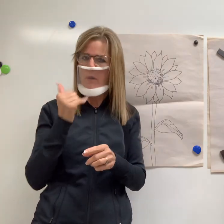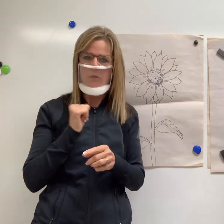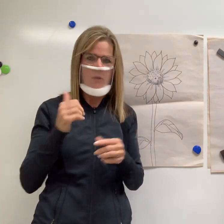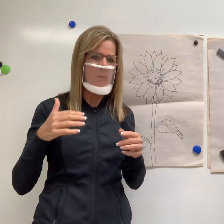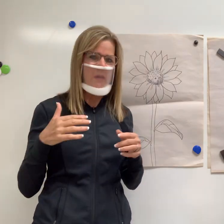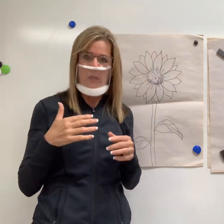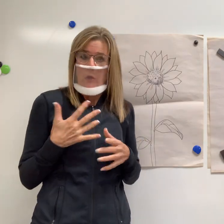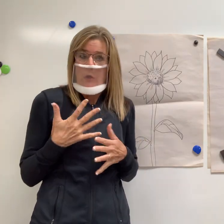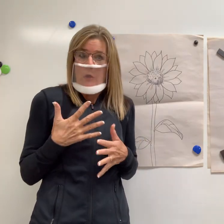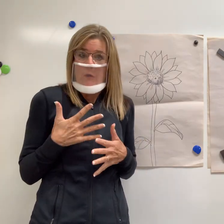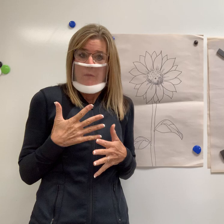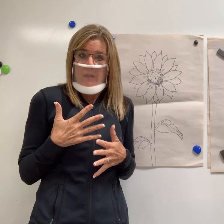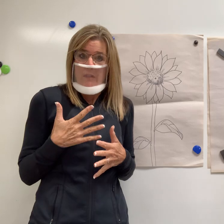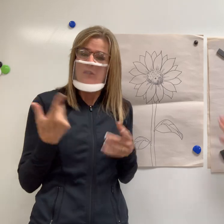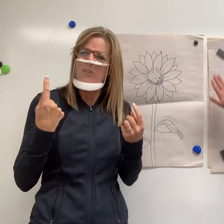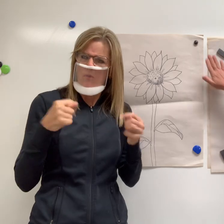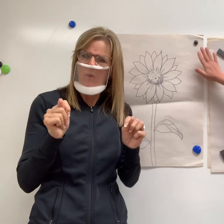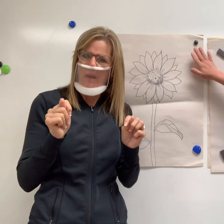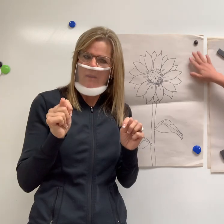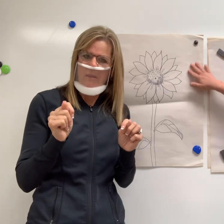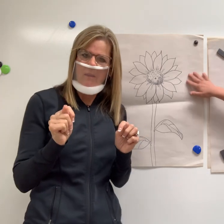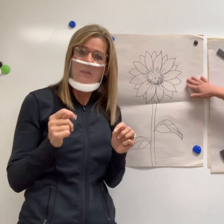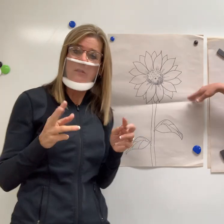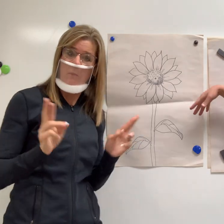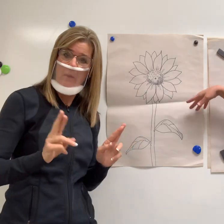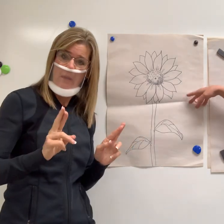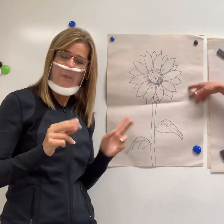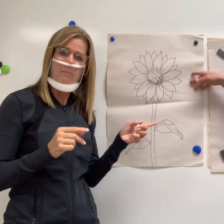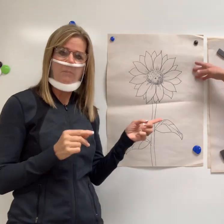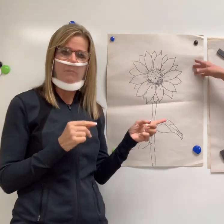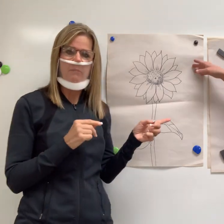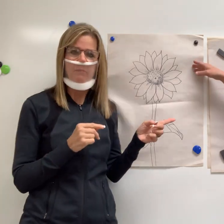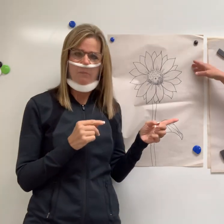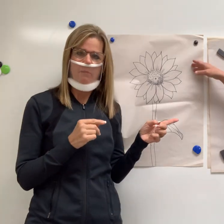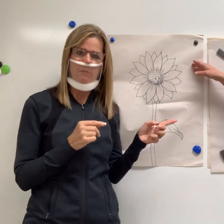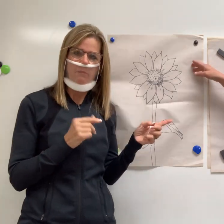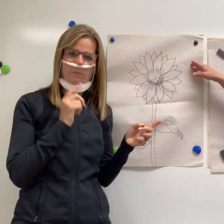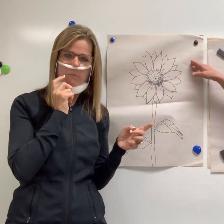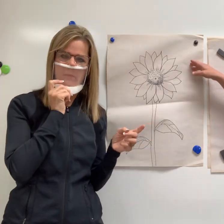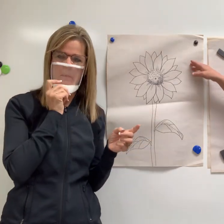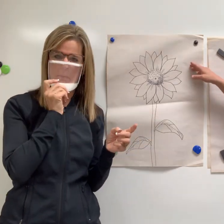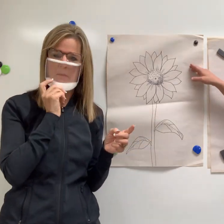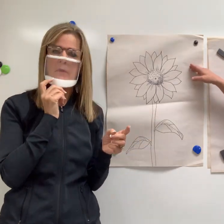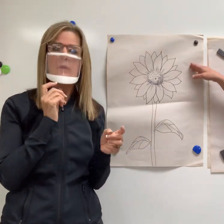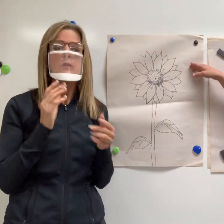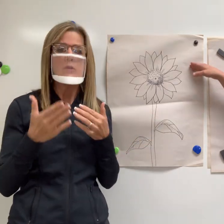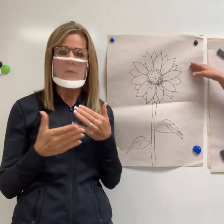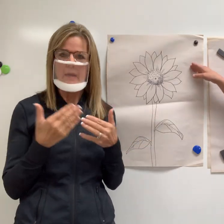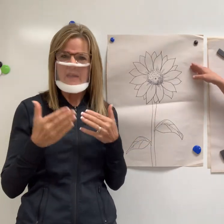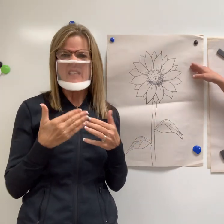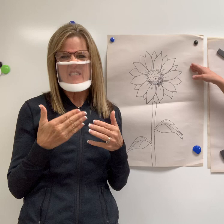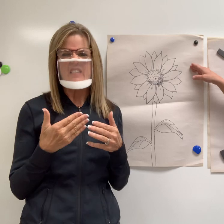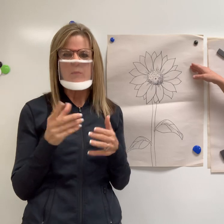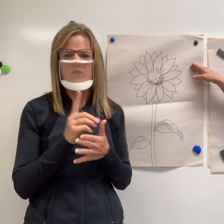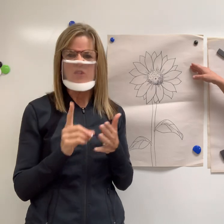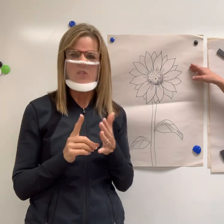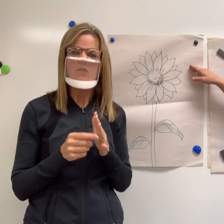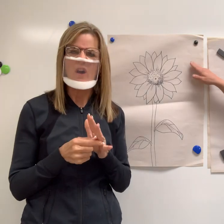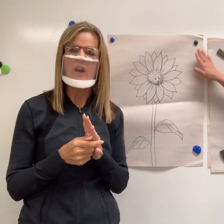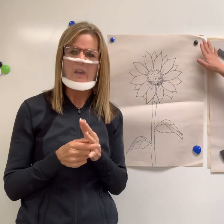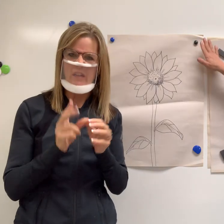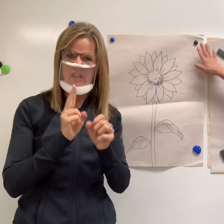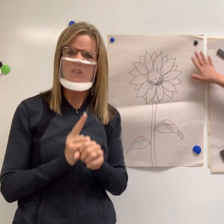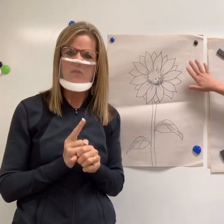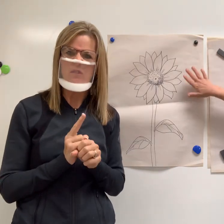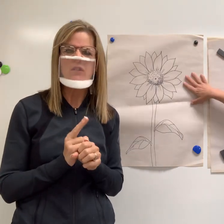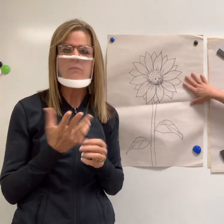it a shot, okay? So here we go. We're gonna start with, like I said, sort of a simpler drawing. We're gonna get back into the swing of things in art